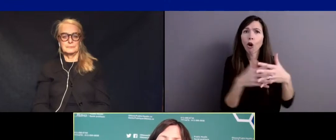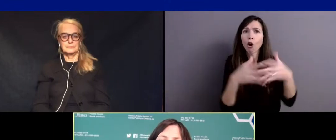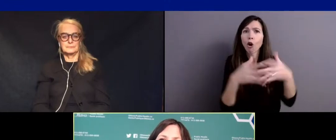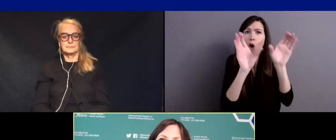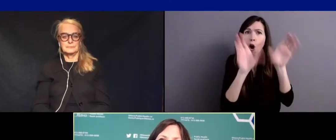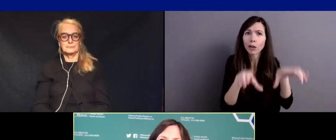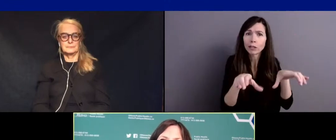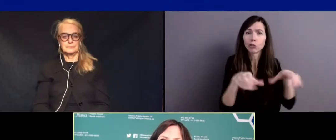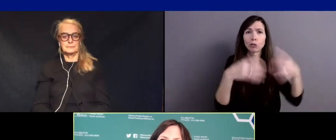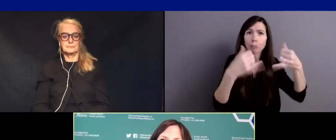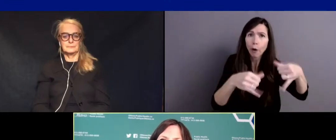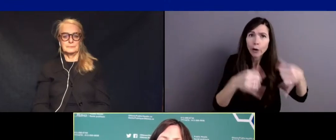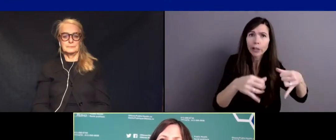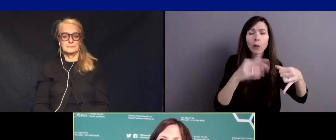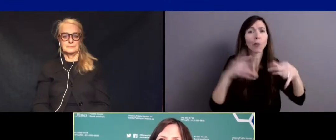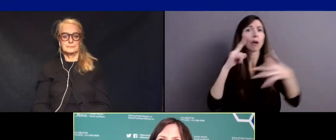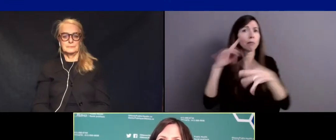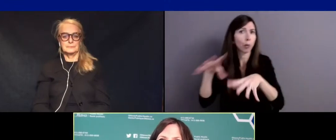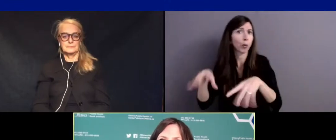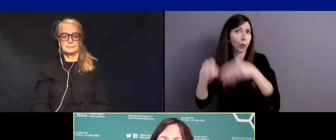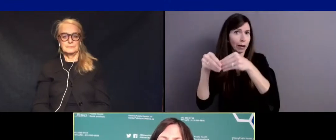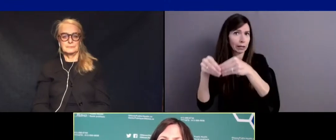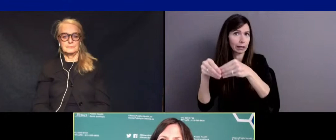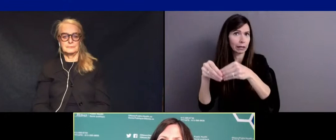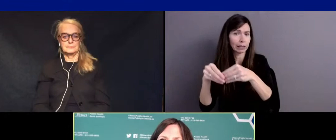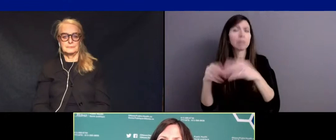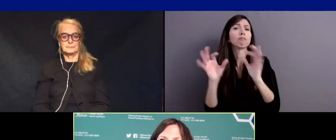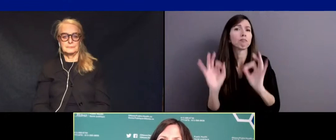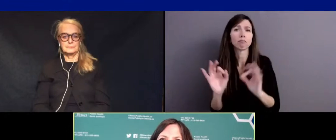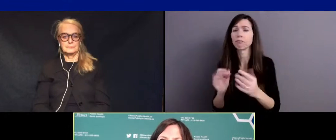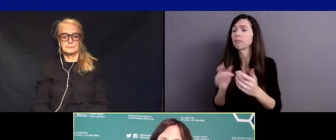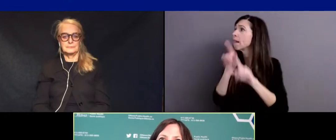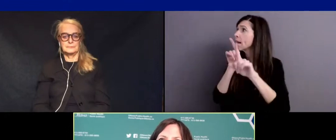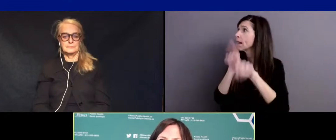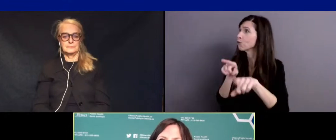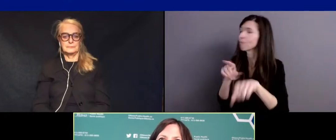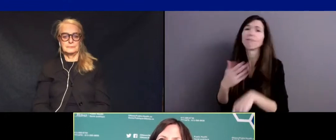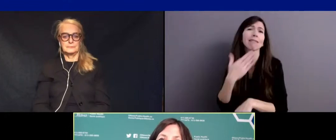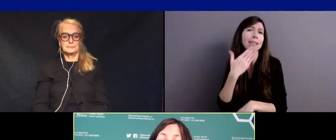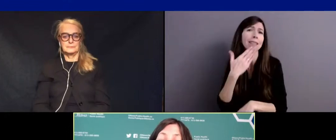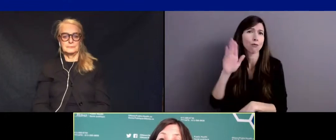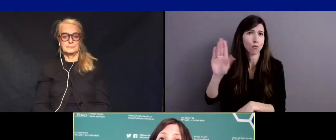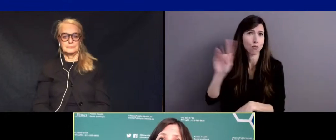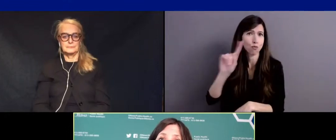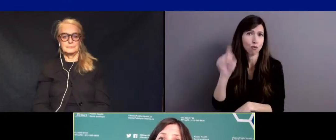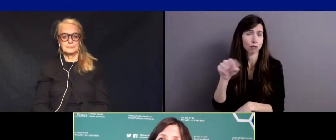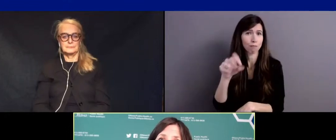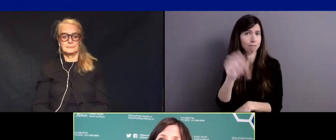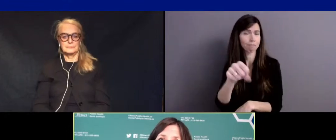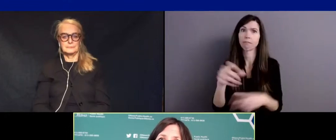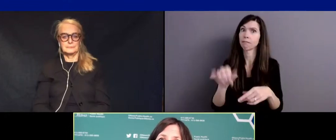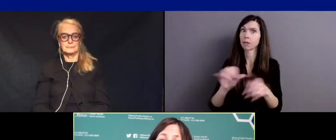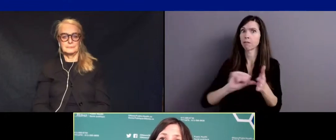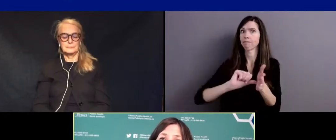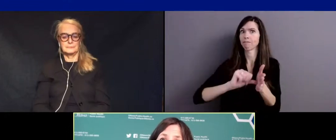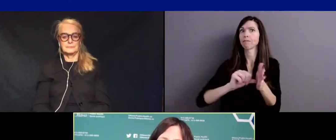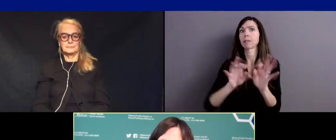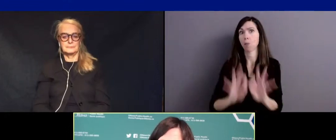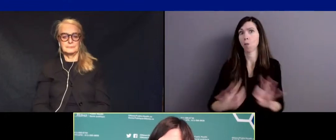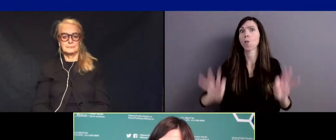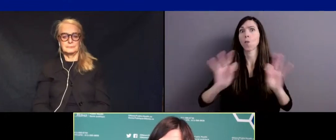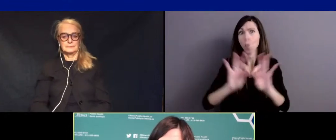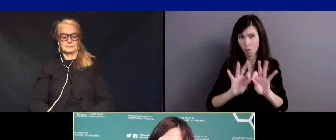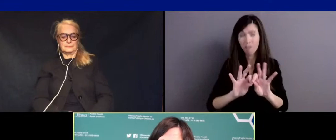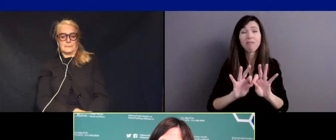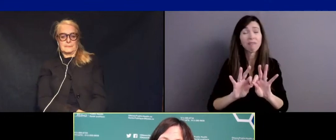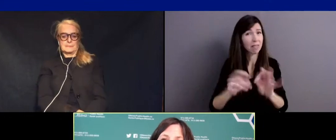Yes, thank you for the question, because I think it is important to highlight this is a lot of people